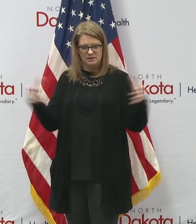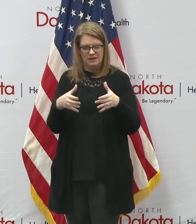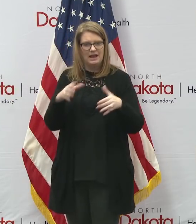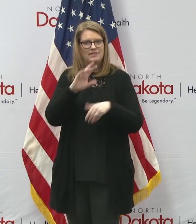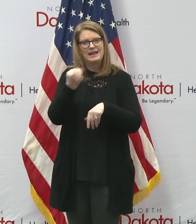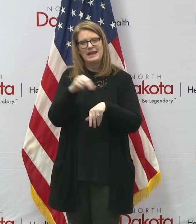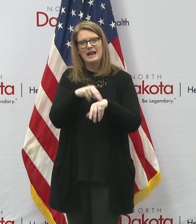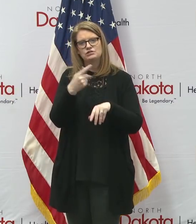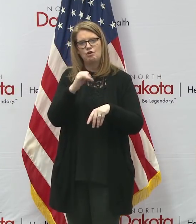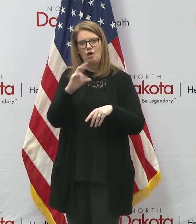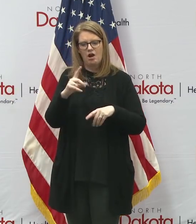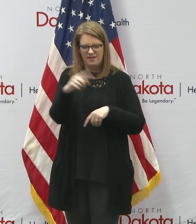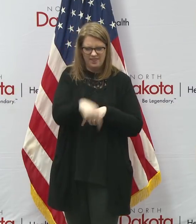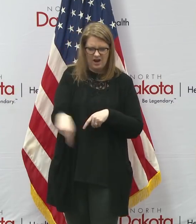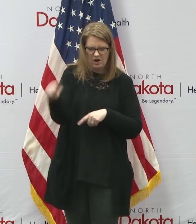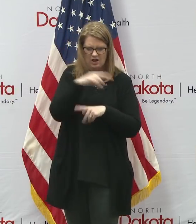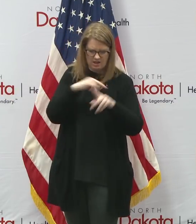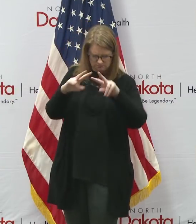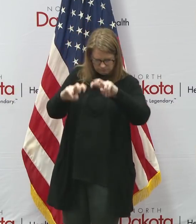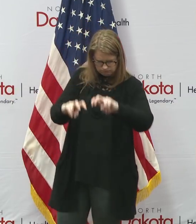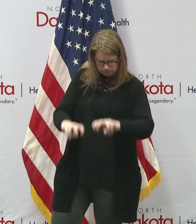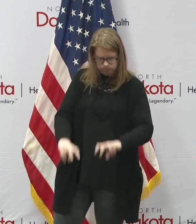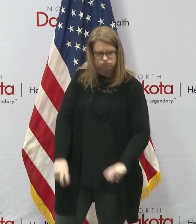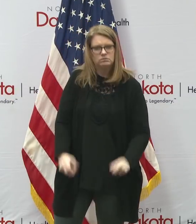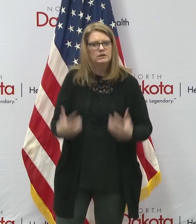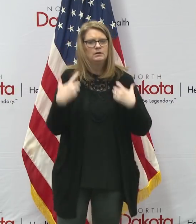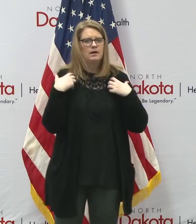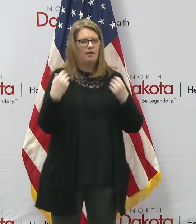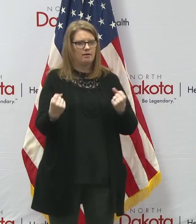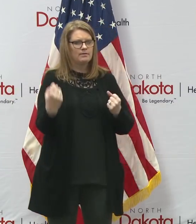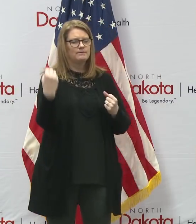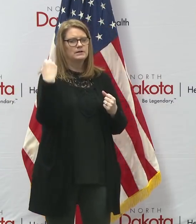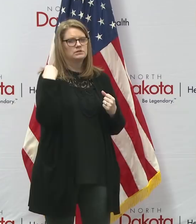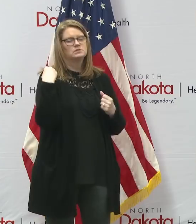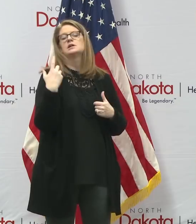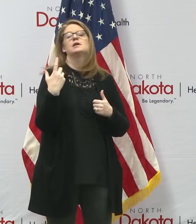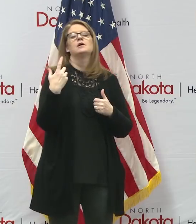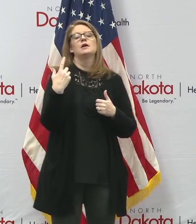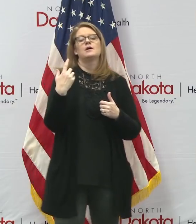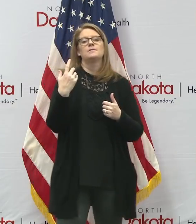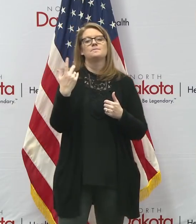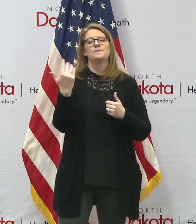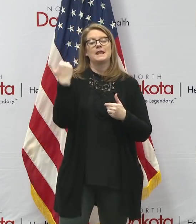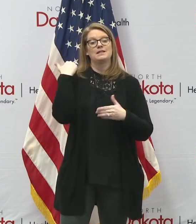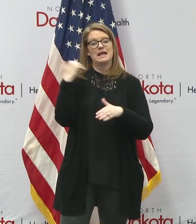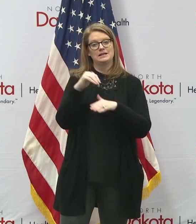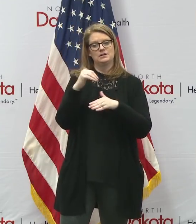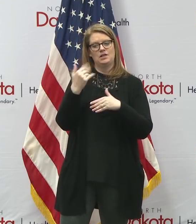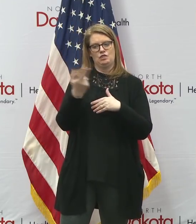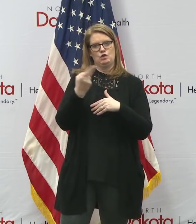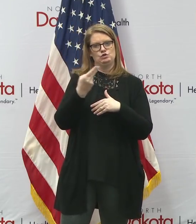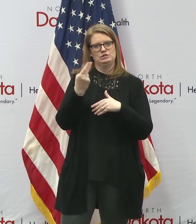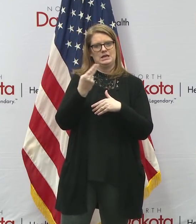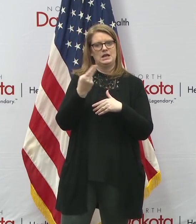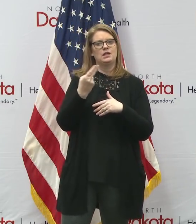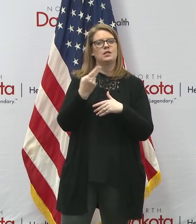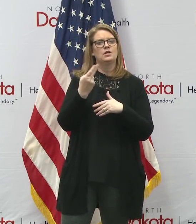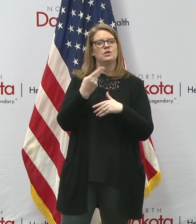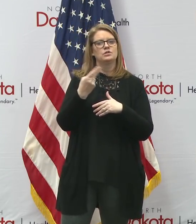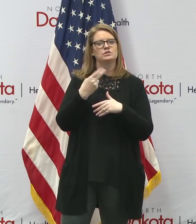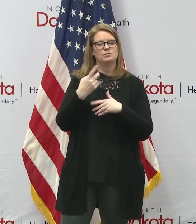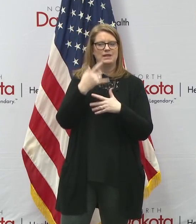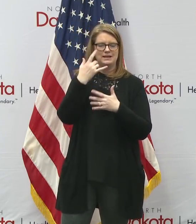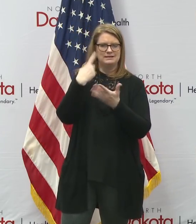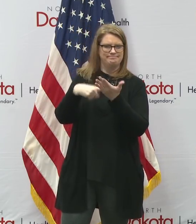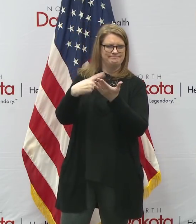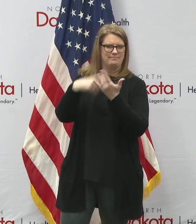Guard. We've got health officials involved in this. Last night, on Thursday, I had a call with other